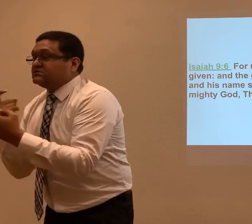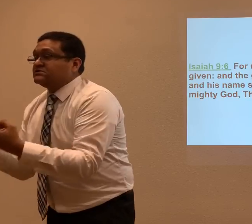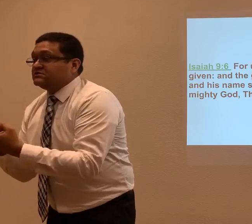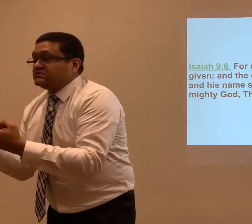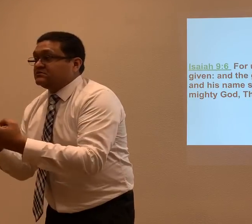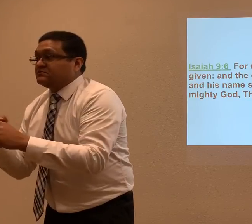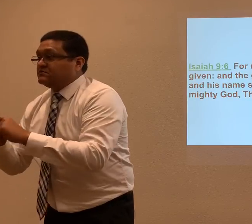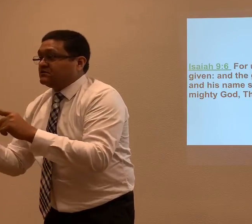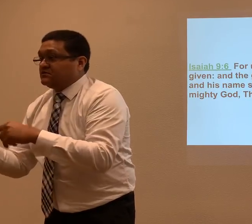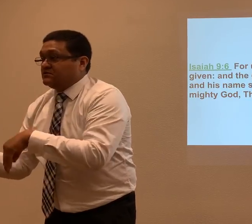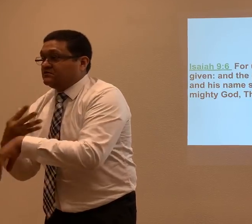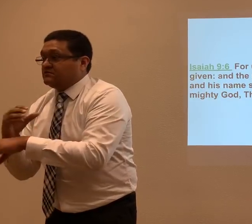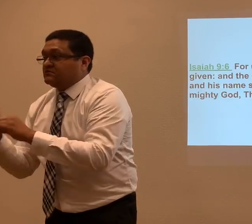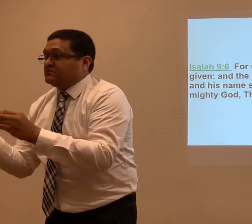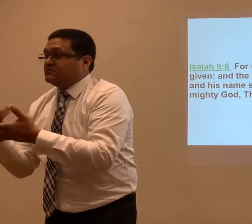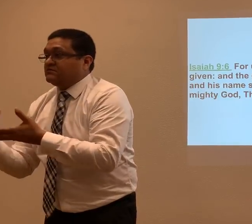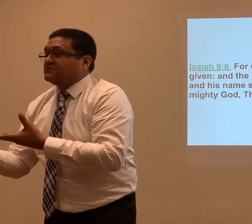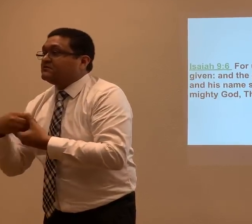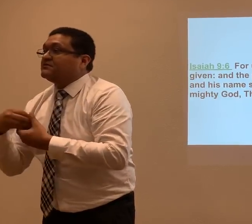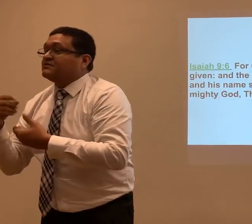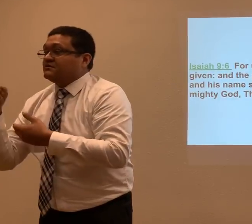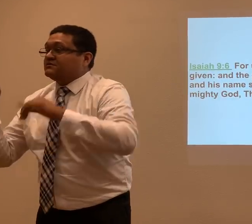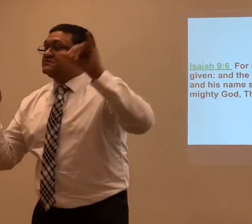So for a sinner in the world,